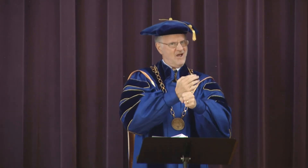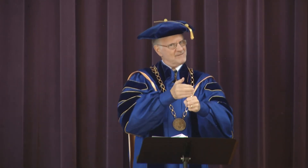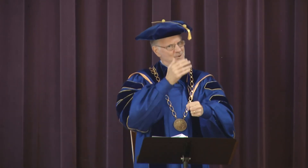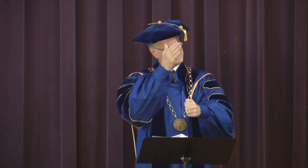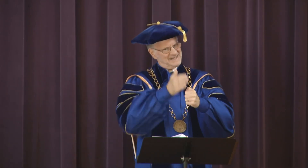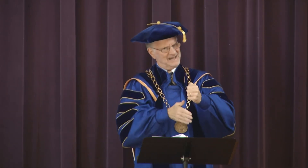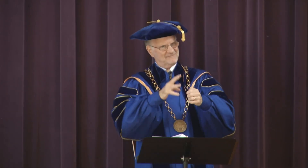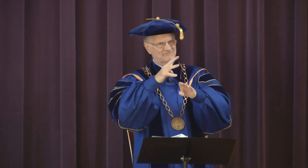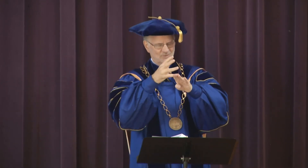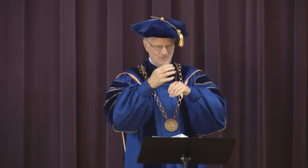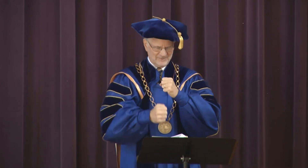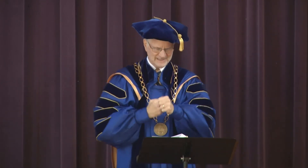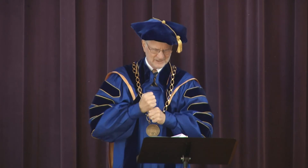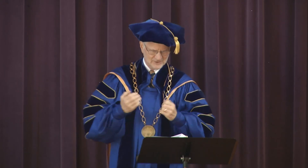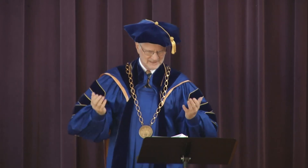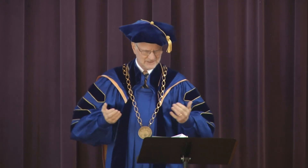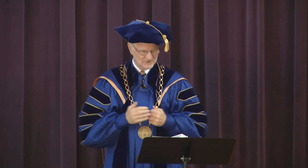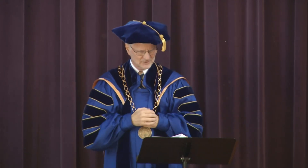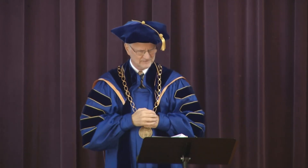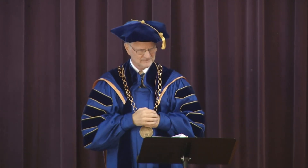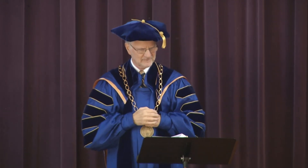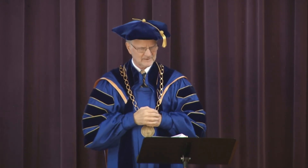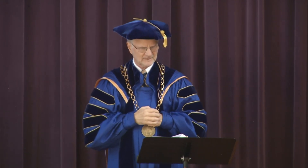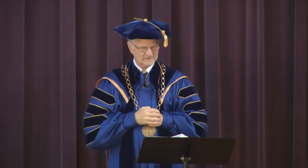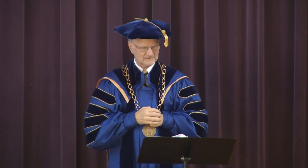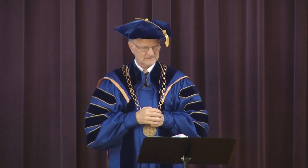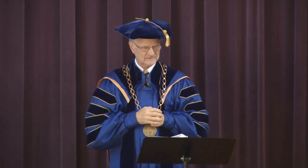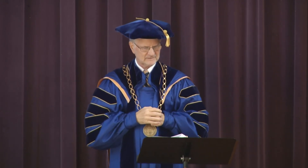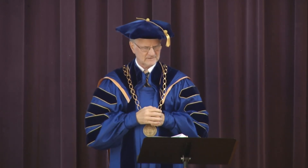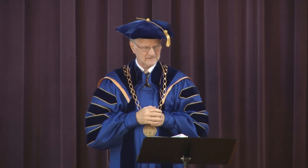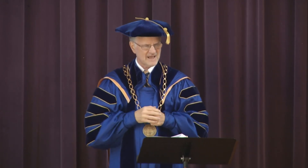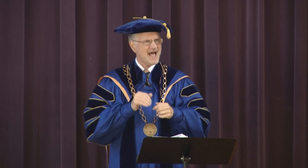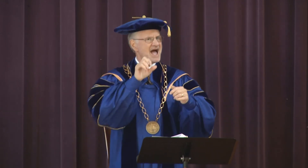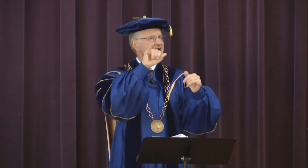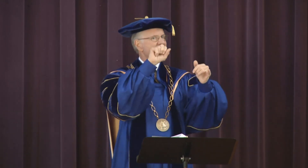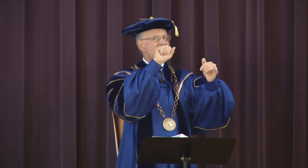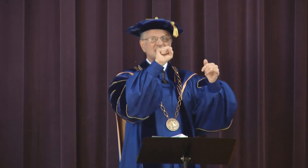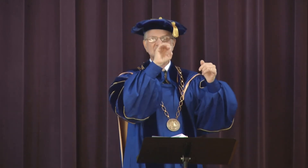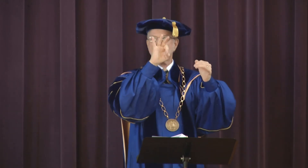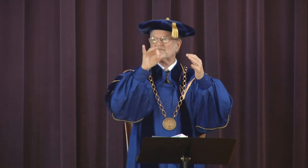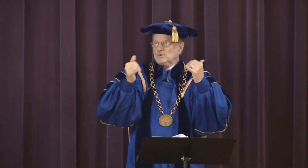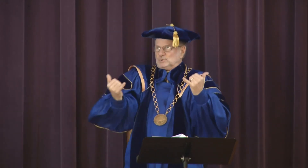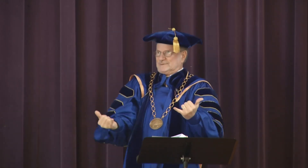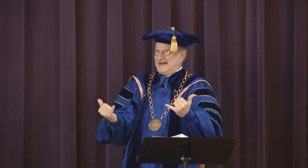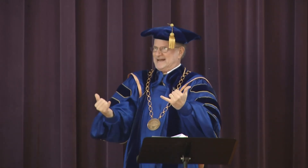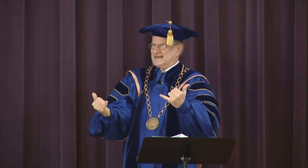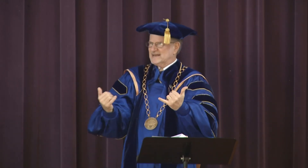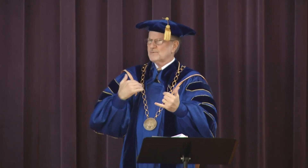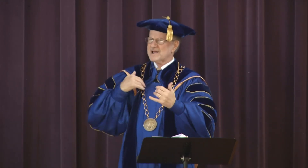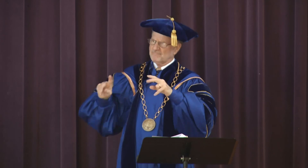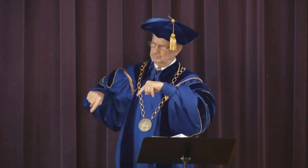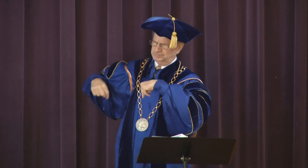And today is my fourth and almost completing my fourth year here.